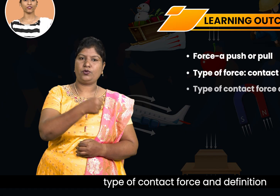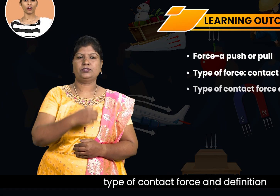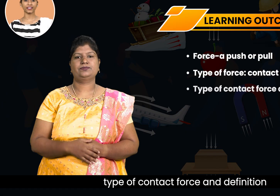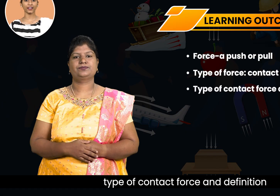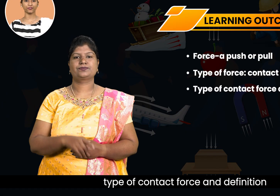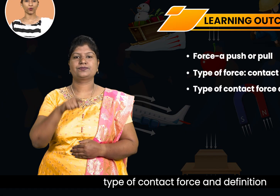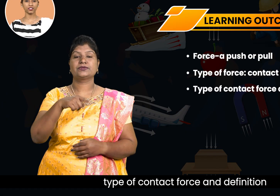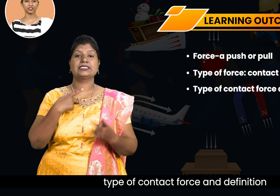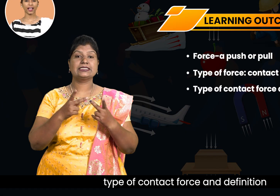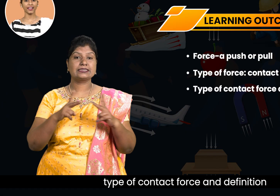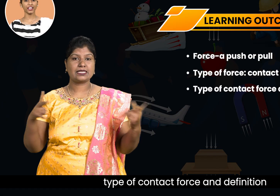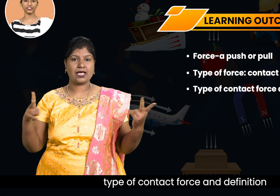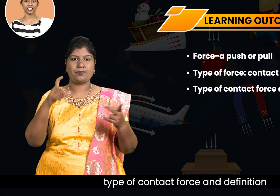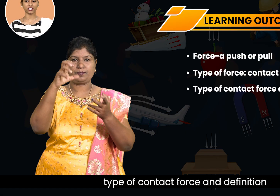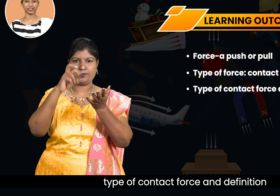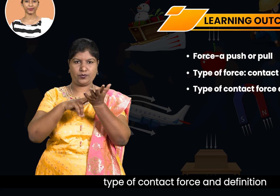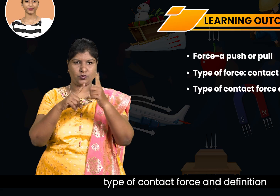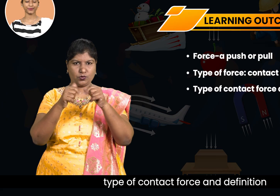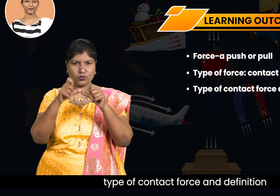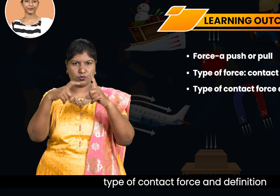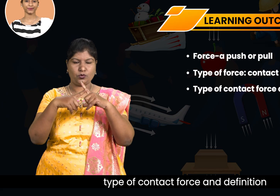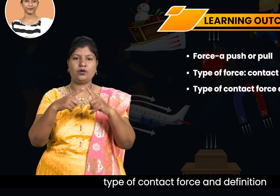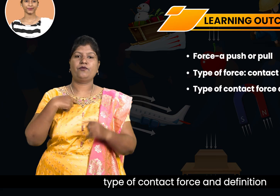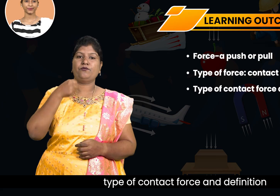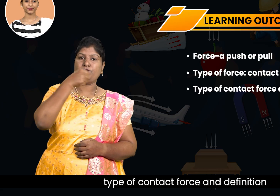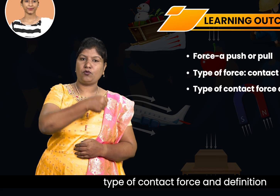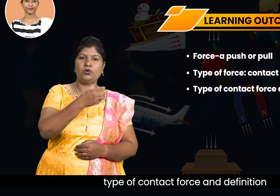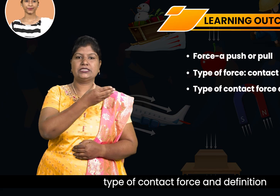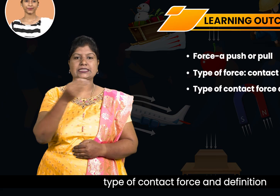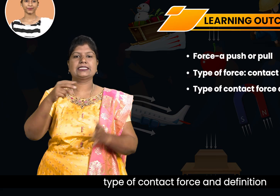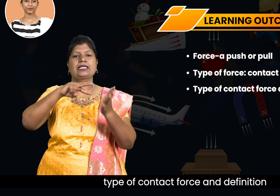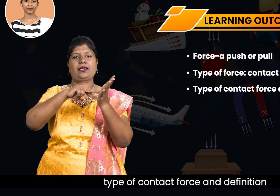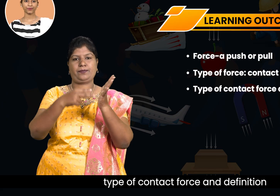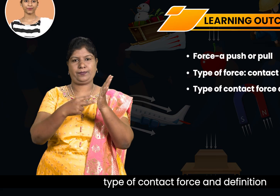Type of contact force and definition.